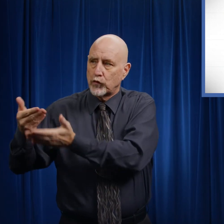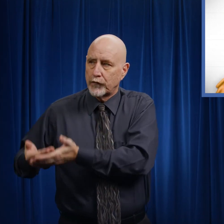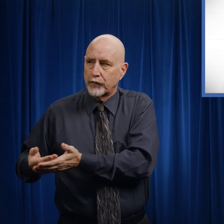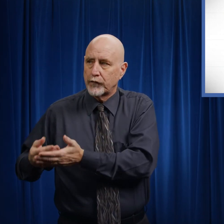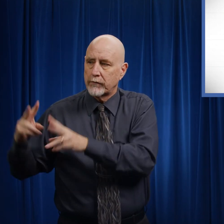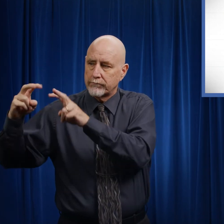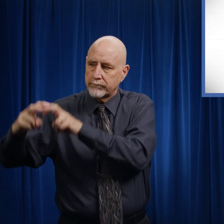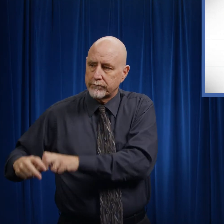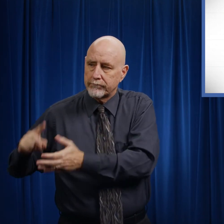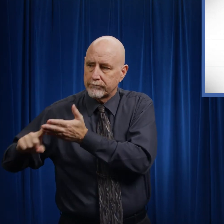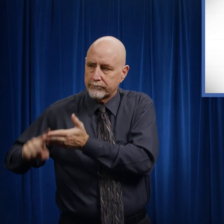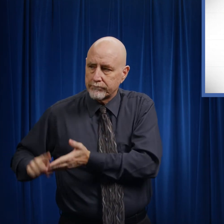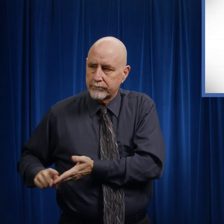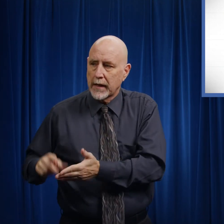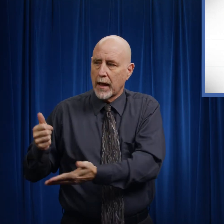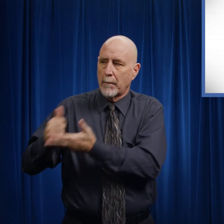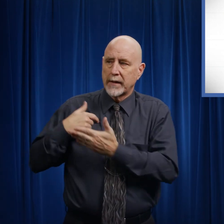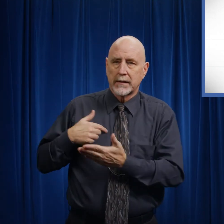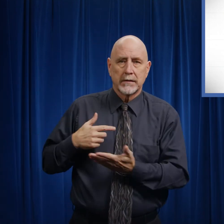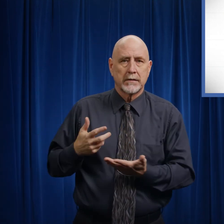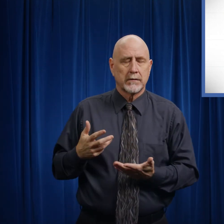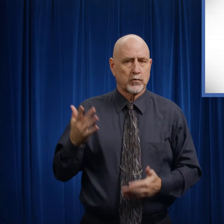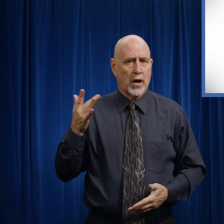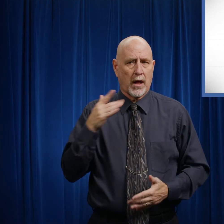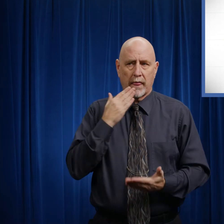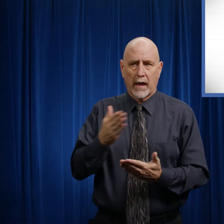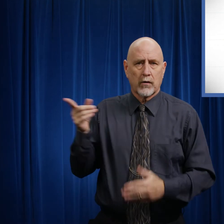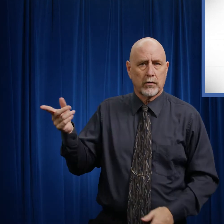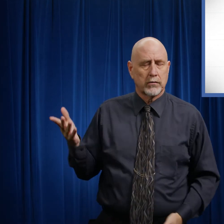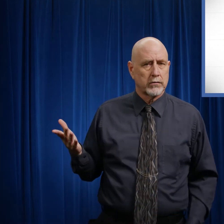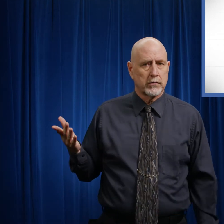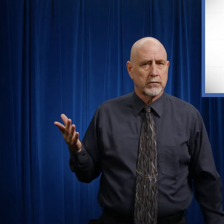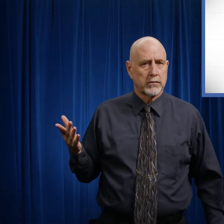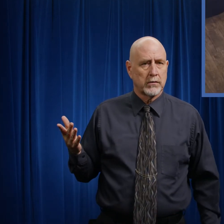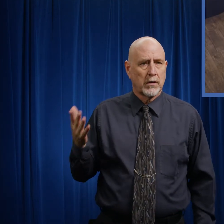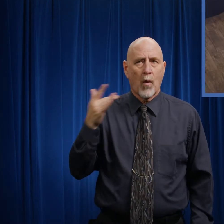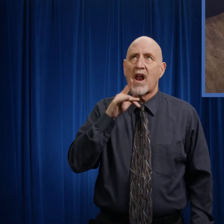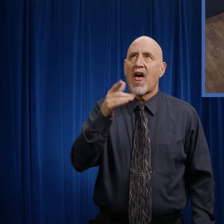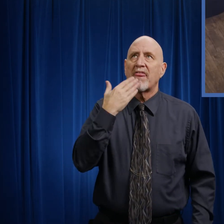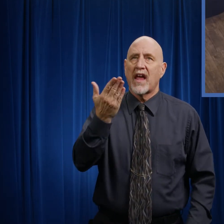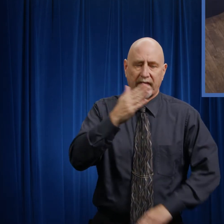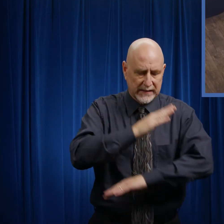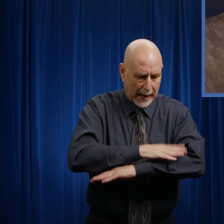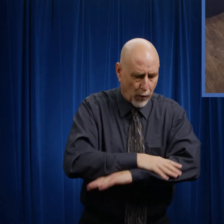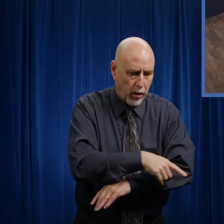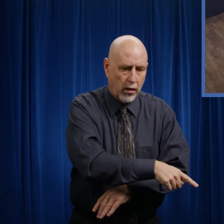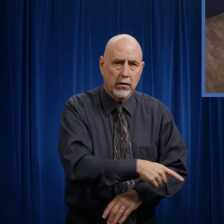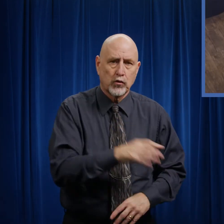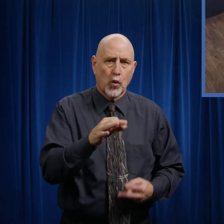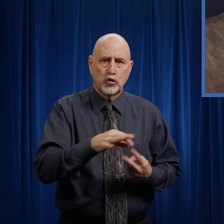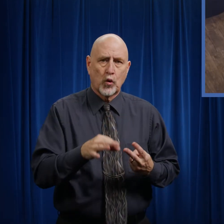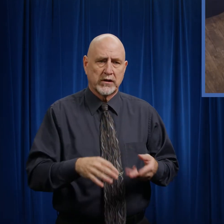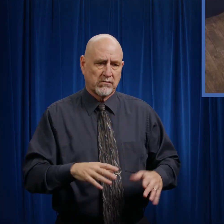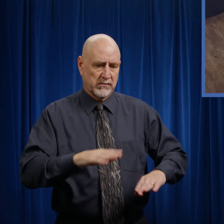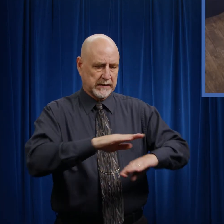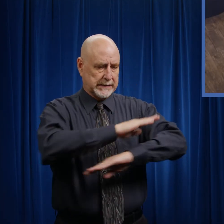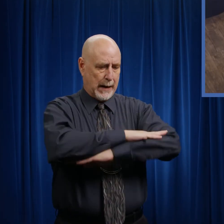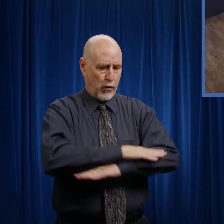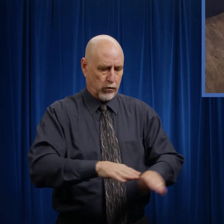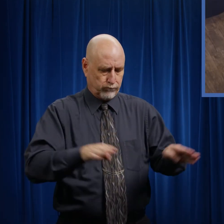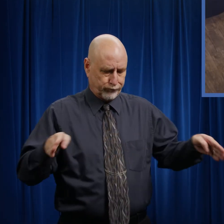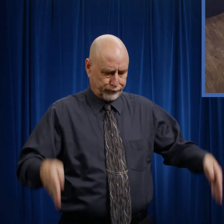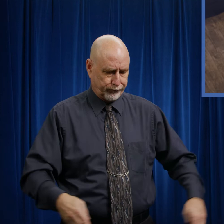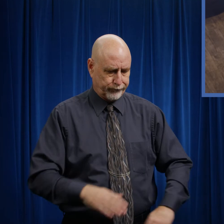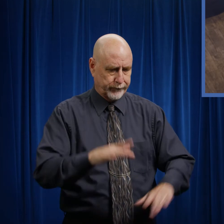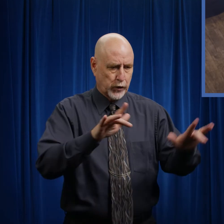proofreading and looking into his material and helping him with that. Why? Why didn't he thank the table that didn't have a choice to sit